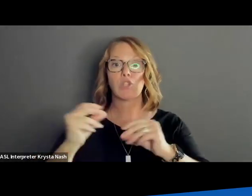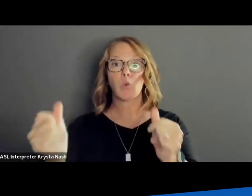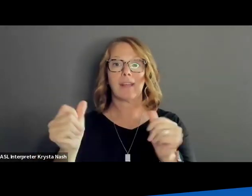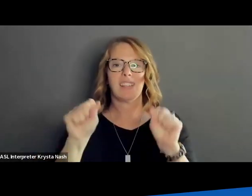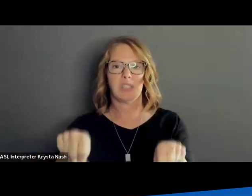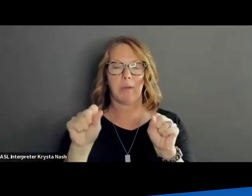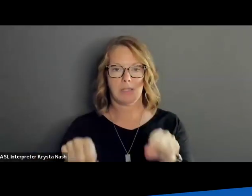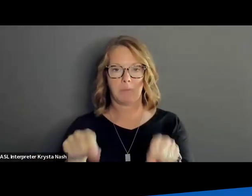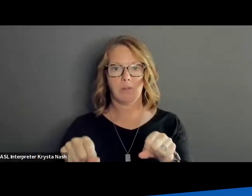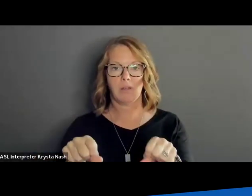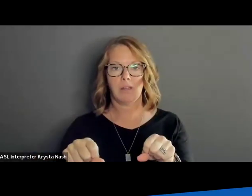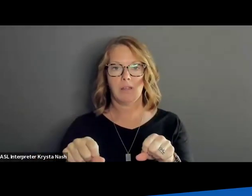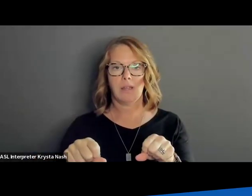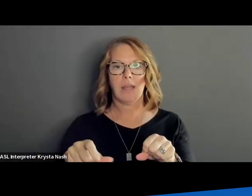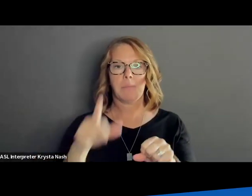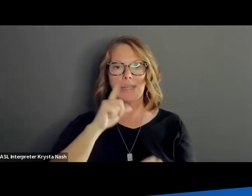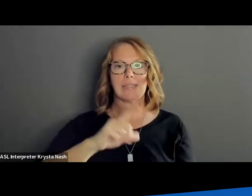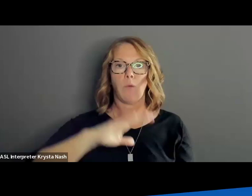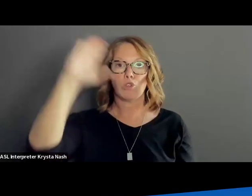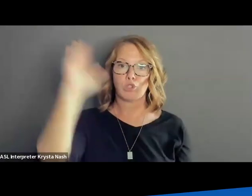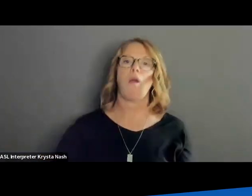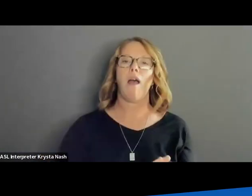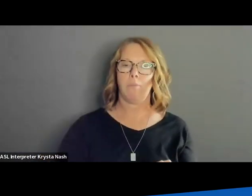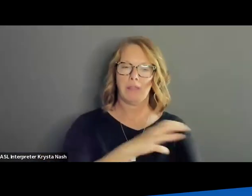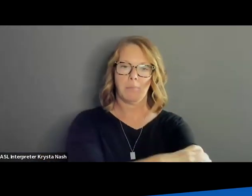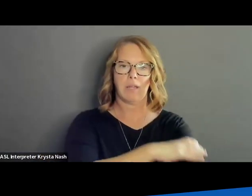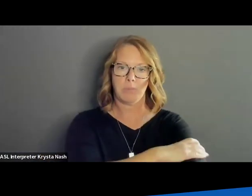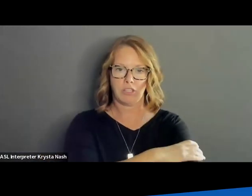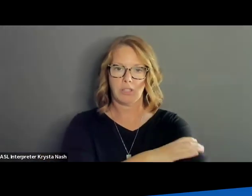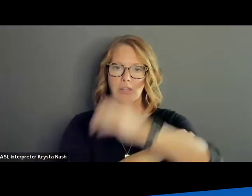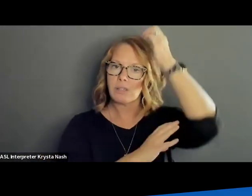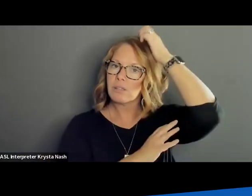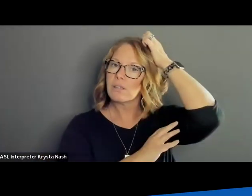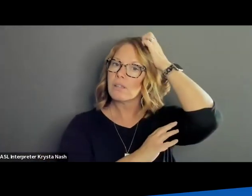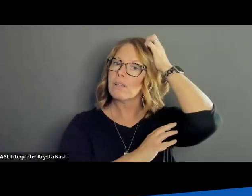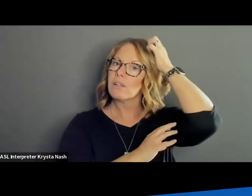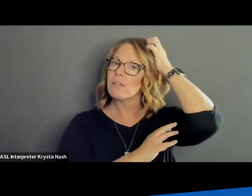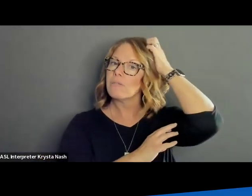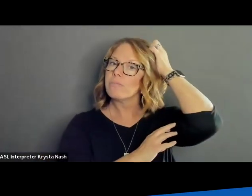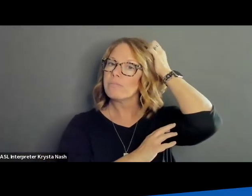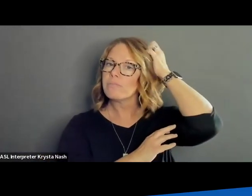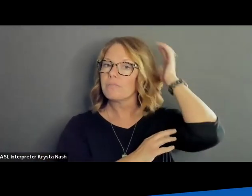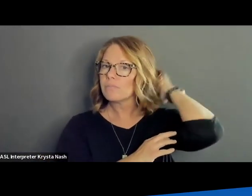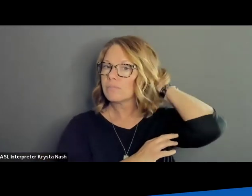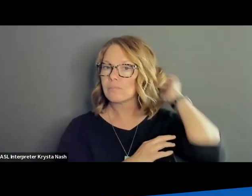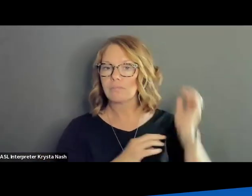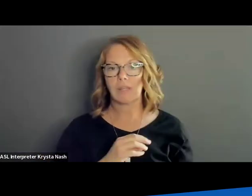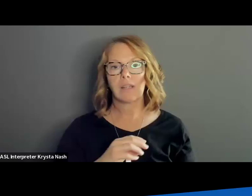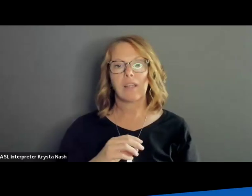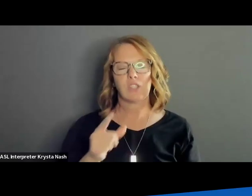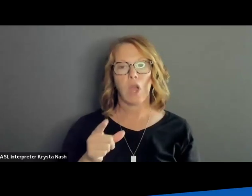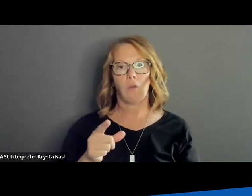as possible because that will drop the blood pressure. So you take advantage of the complication of orthostatic